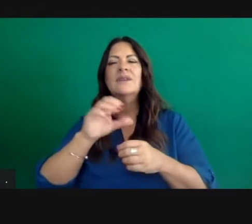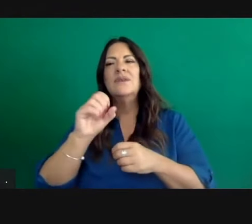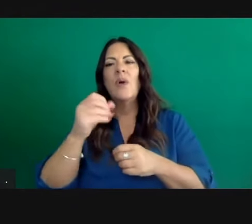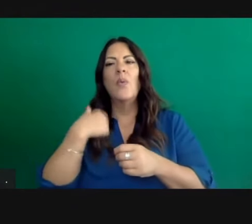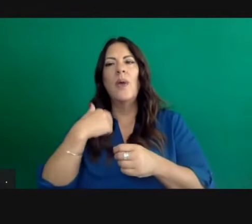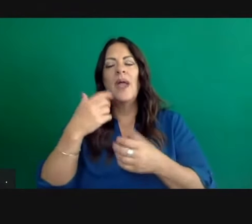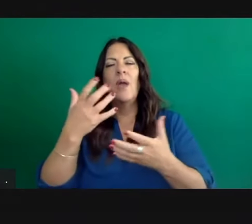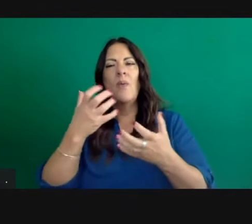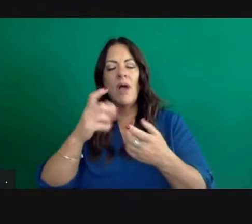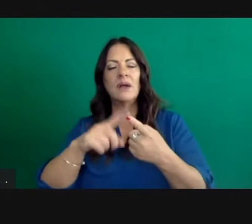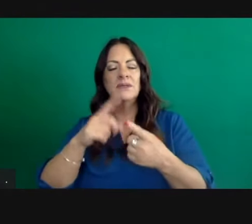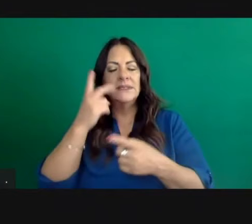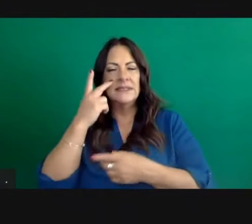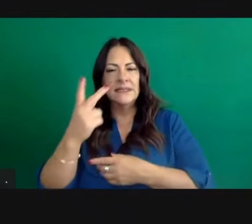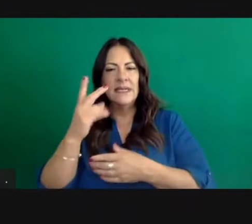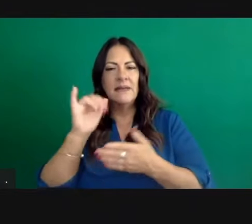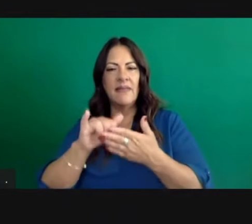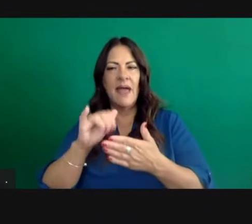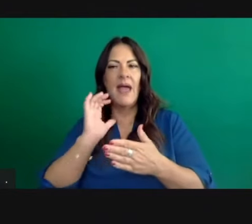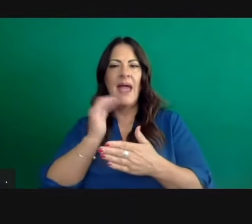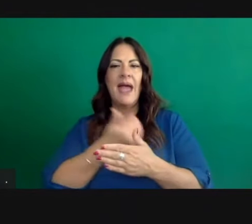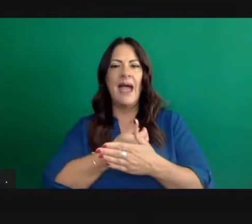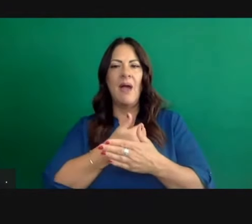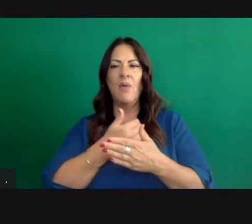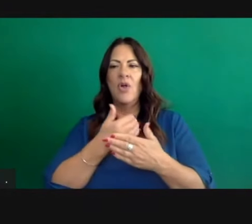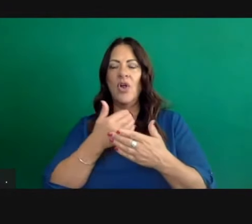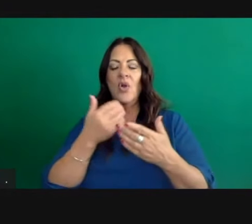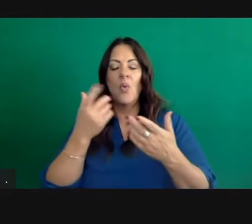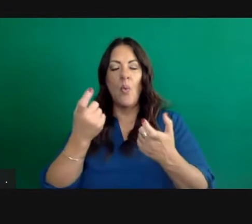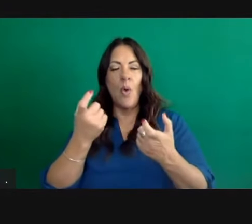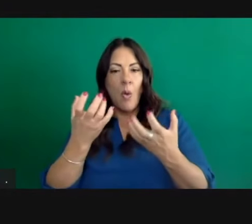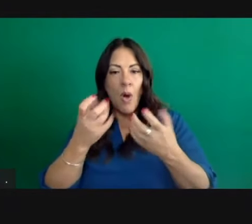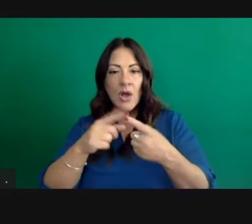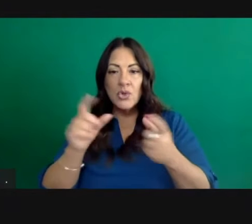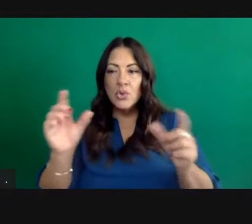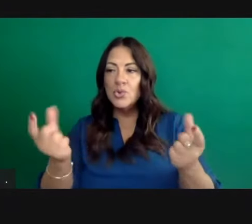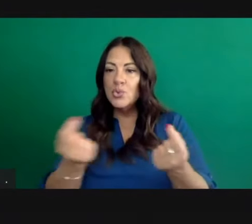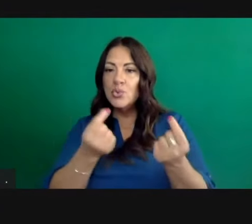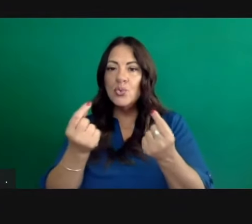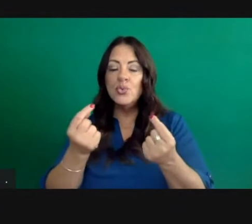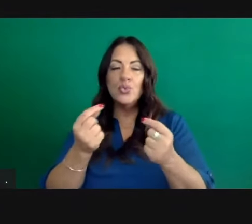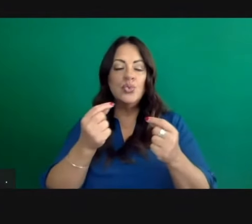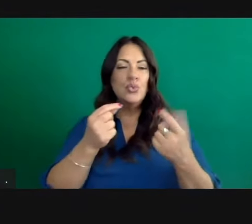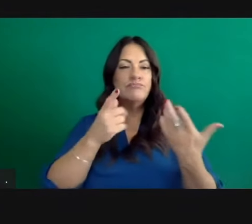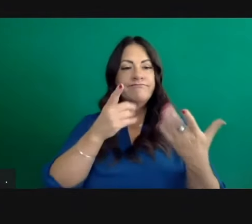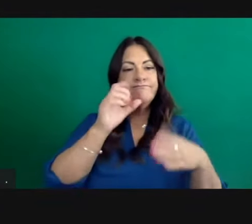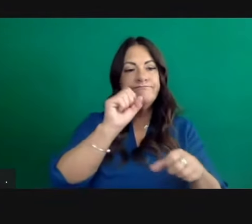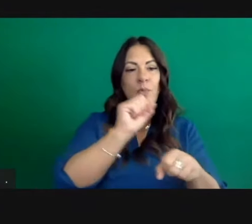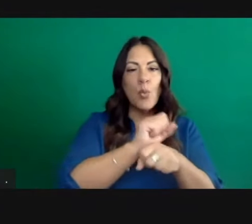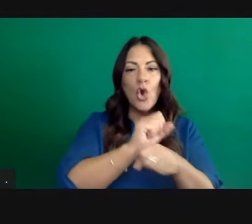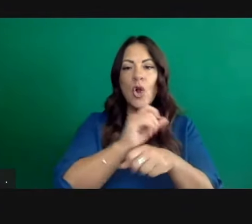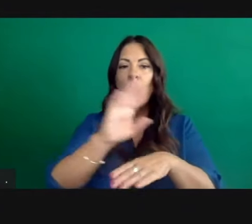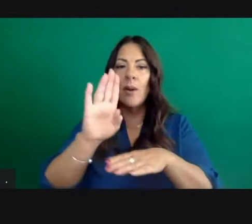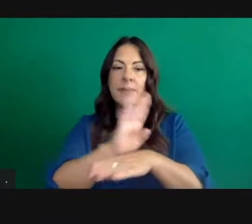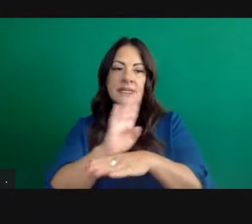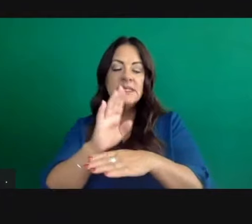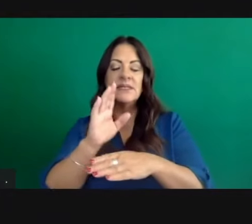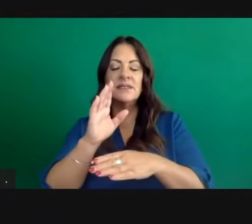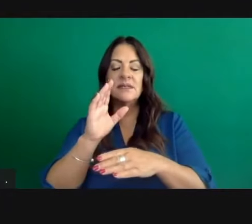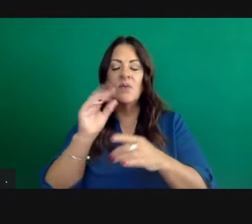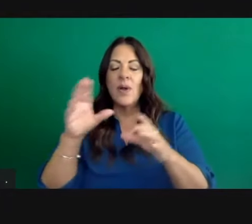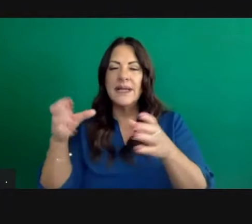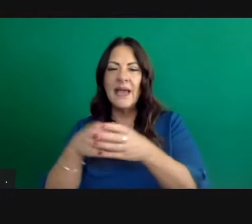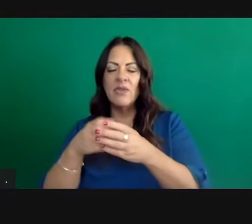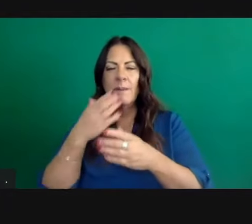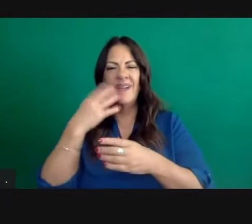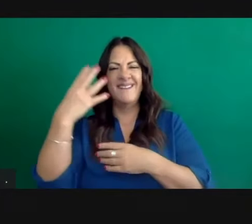as much of our activities outdoors, even in the formal business sectors, as much as possible, has contributed quite